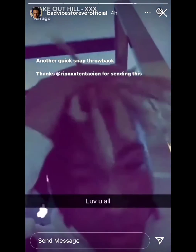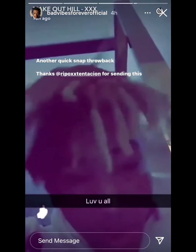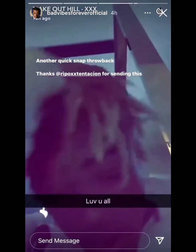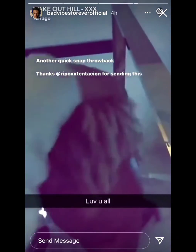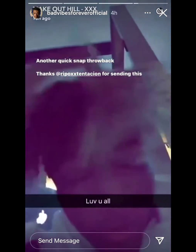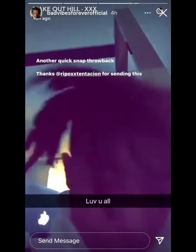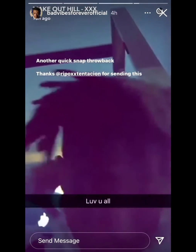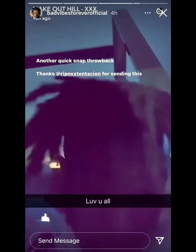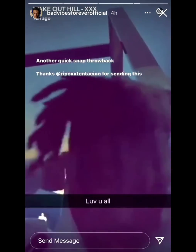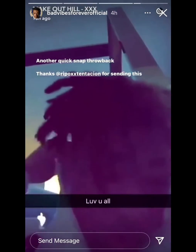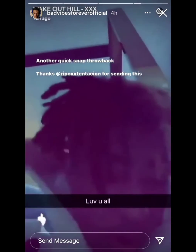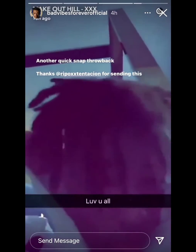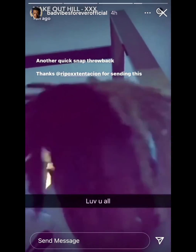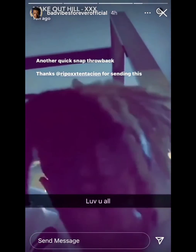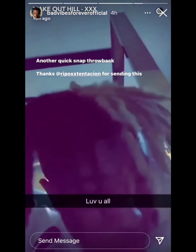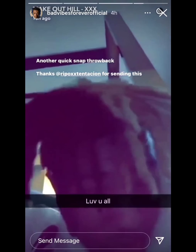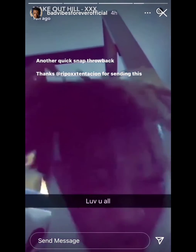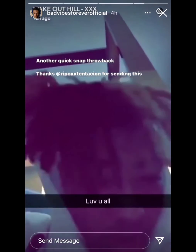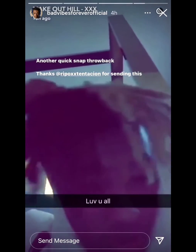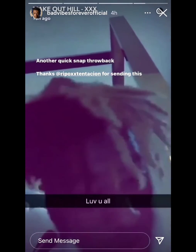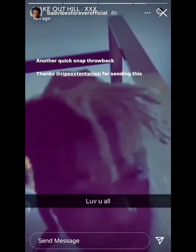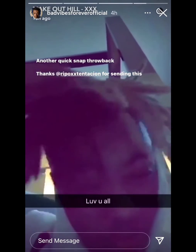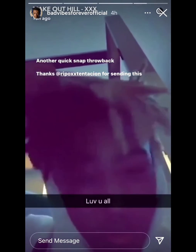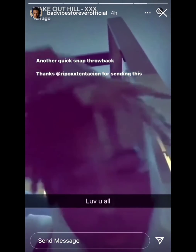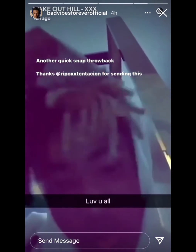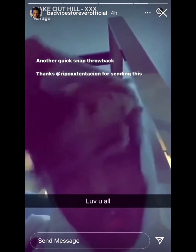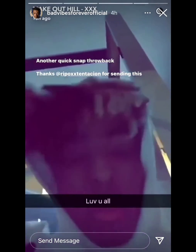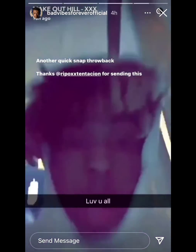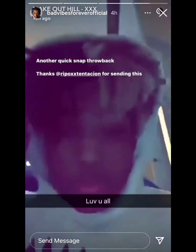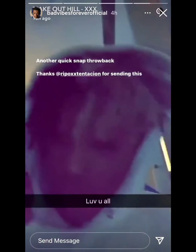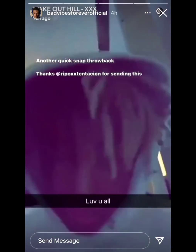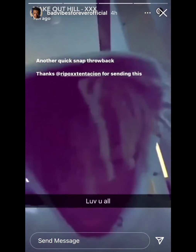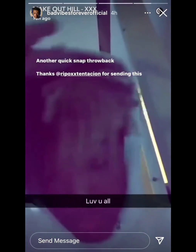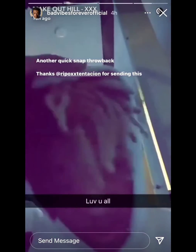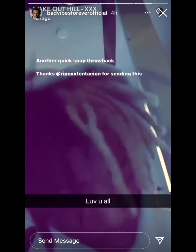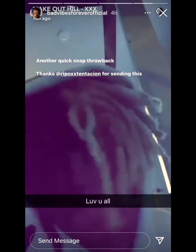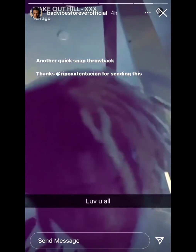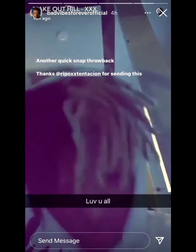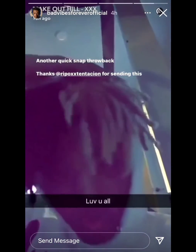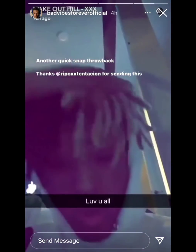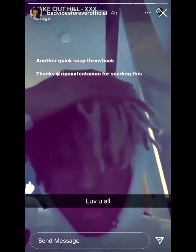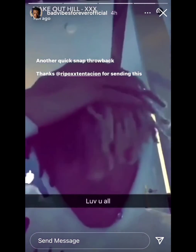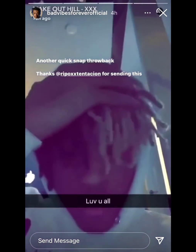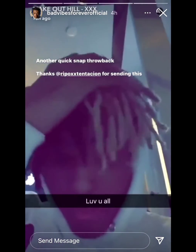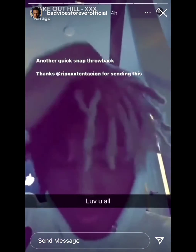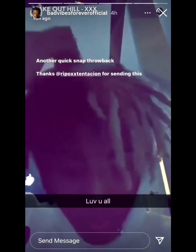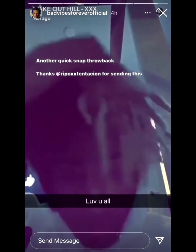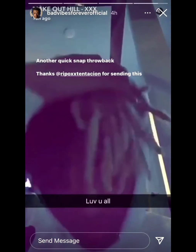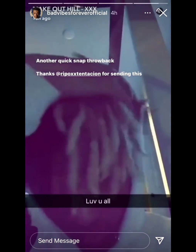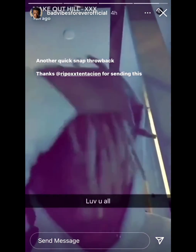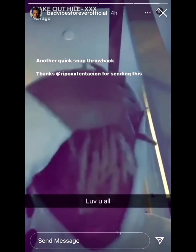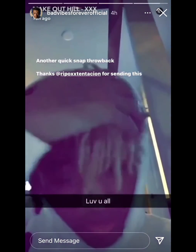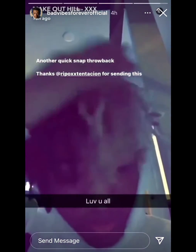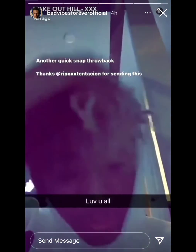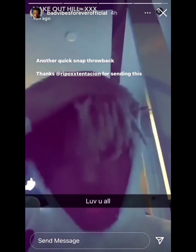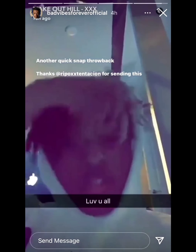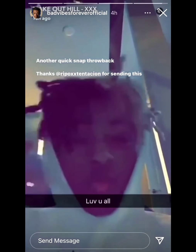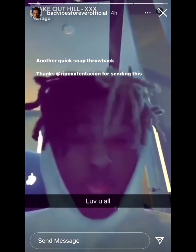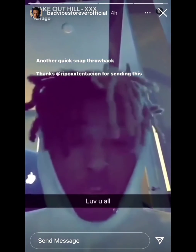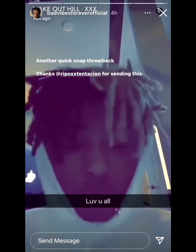I don't even really think I want to be like the greatest artist anymore. I think I just want to have the most interactive fan base and the best fan base because this shit is more fun than being